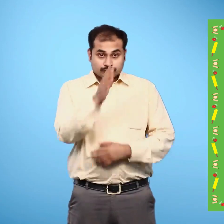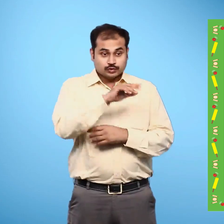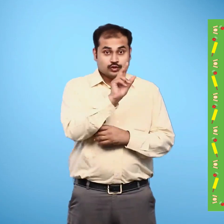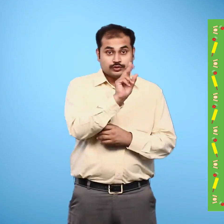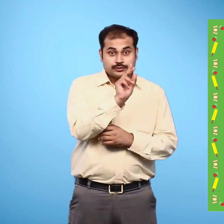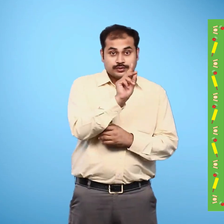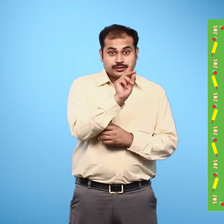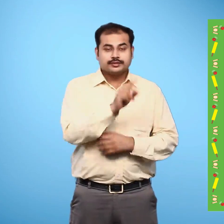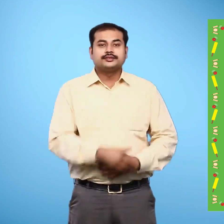Object 2.